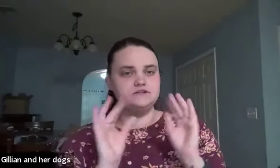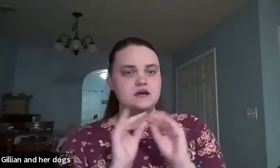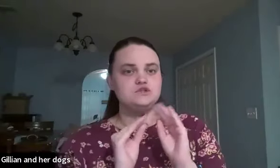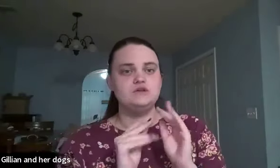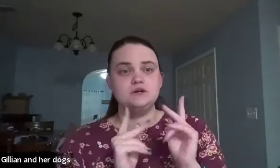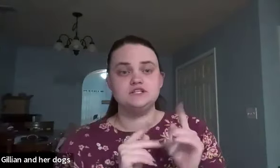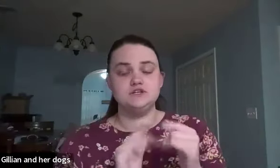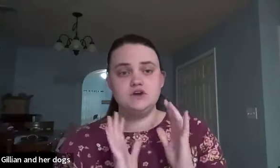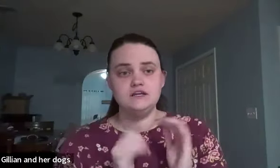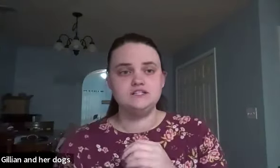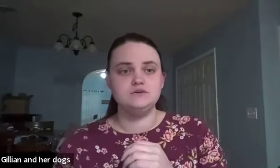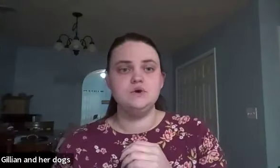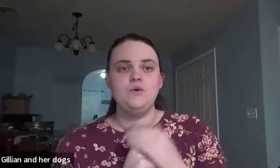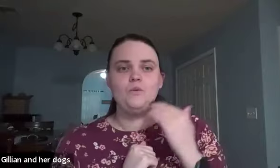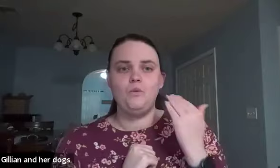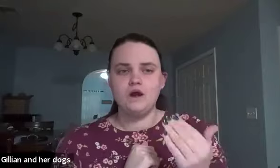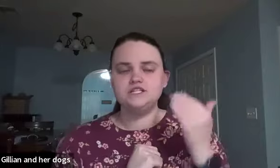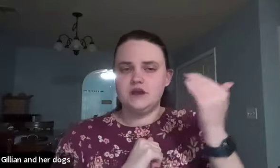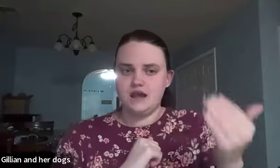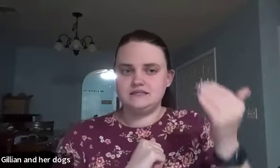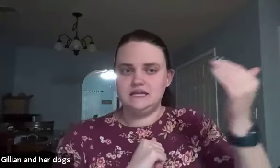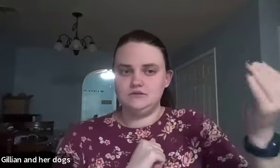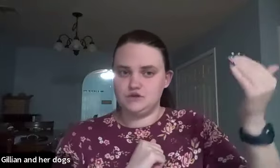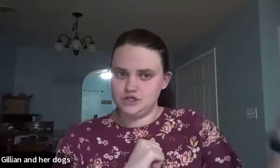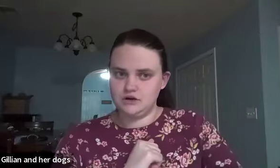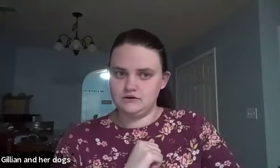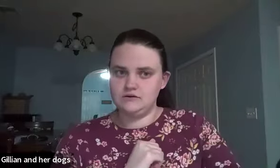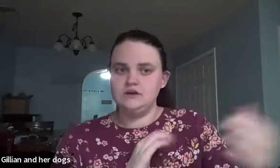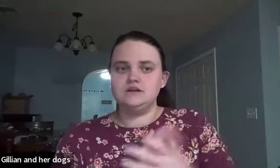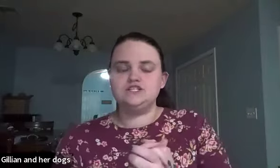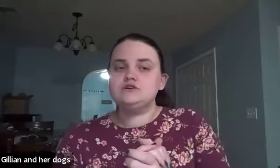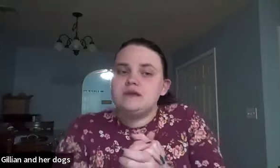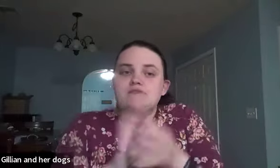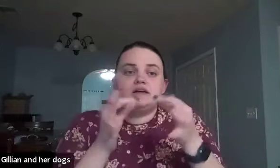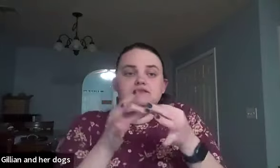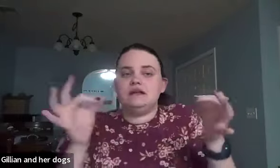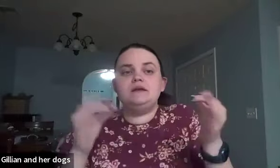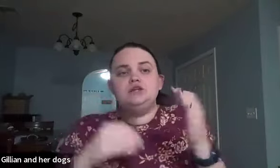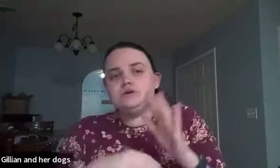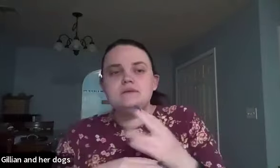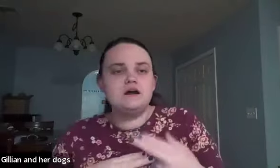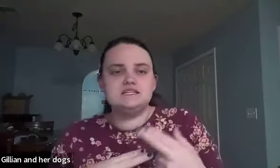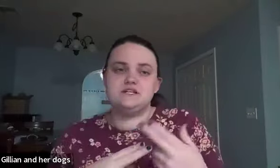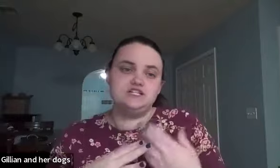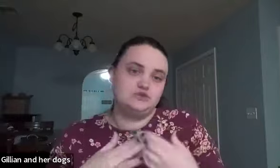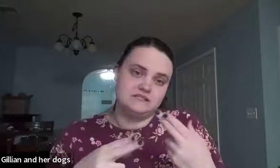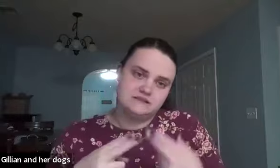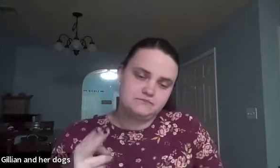clears up to the person you're talking to what you're asking in return. Because you could be having your name, what, is very short and